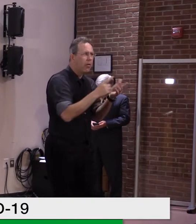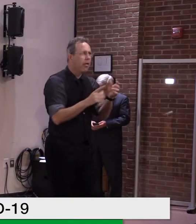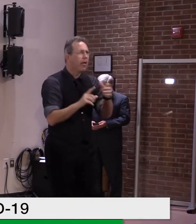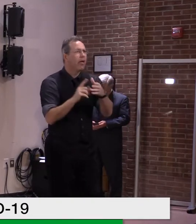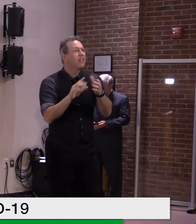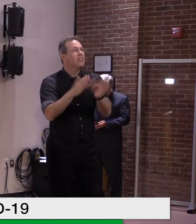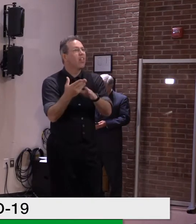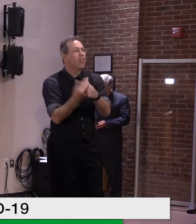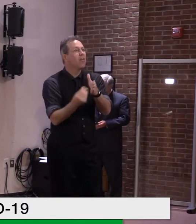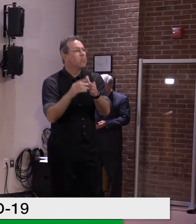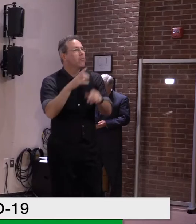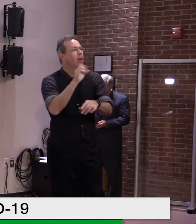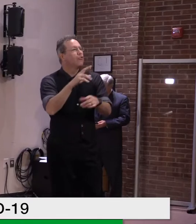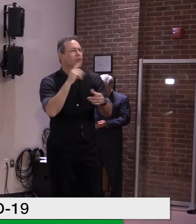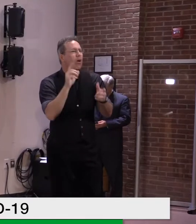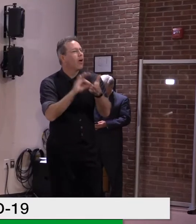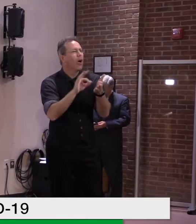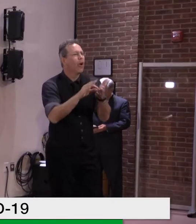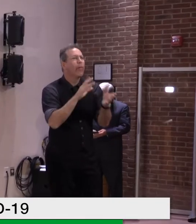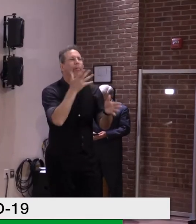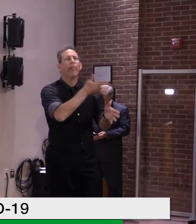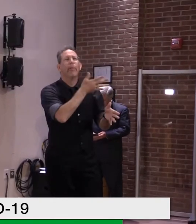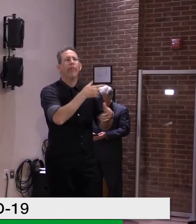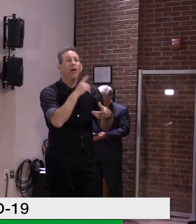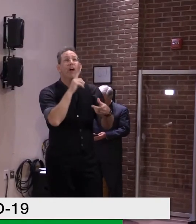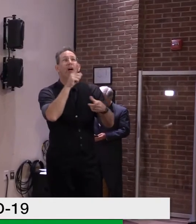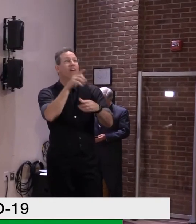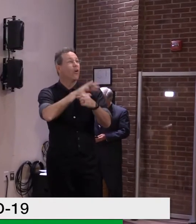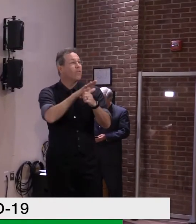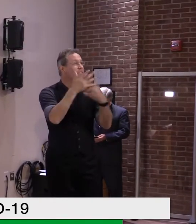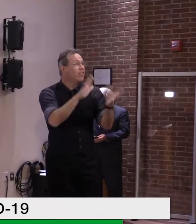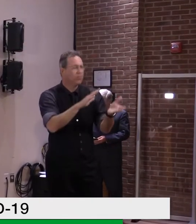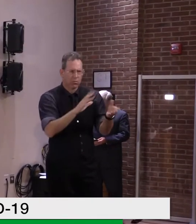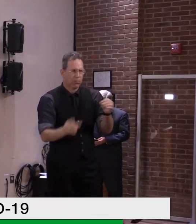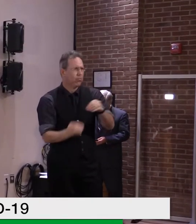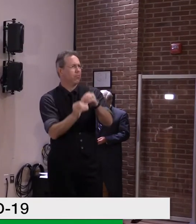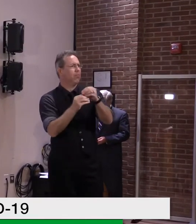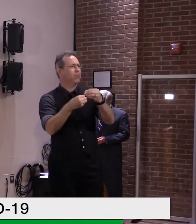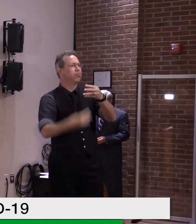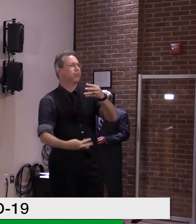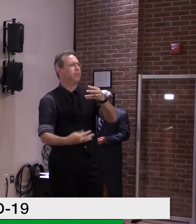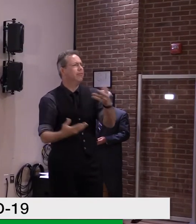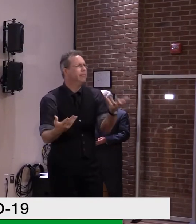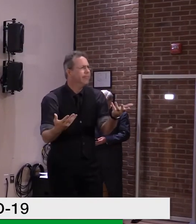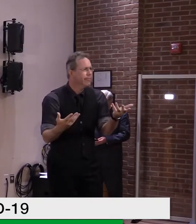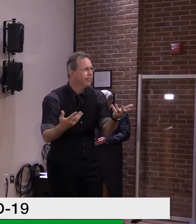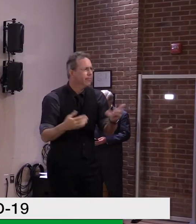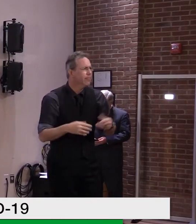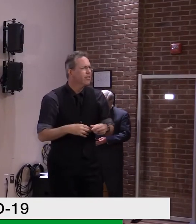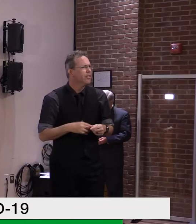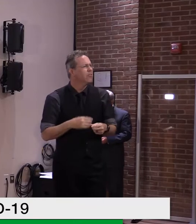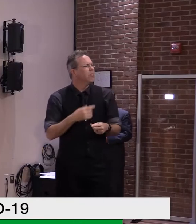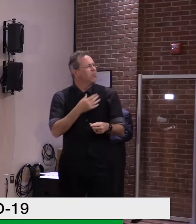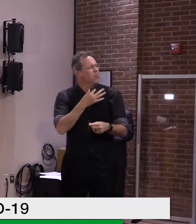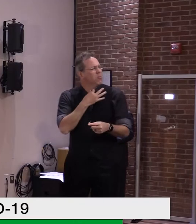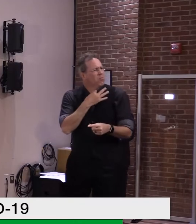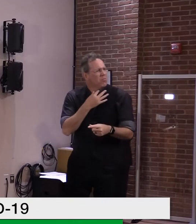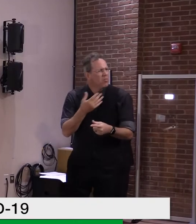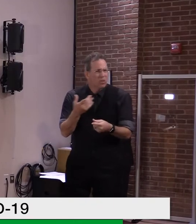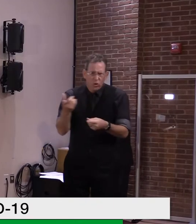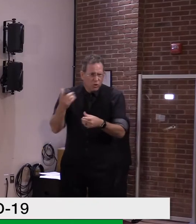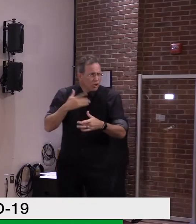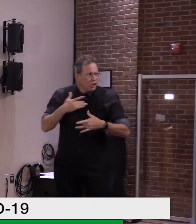to the pandemic? And is there a broader concern about people just not being as in touch with their own health because we kind